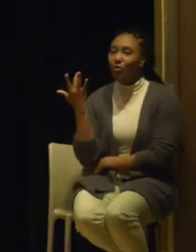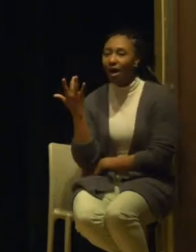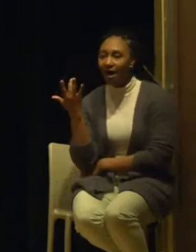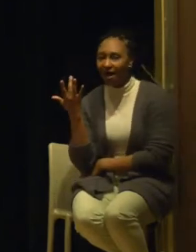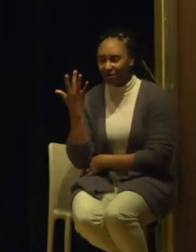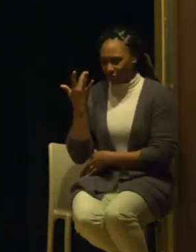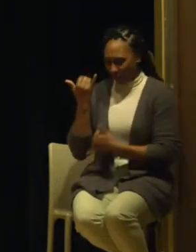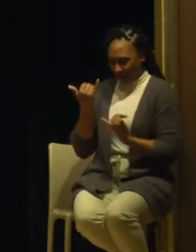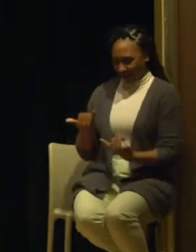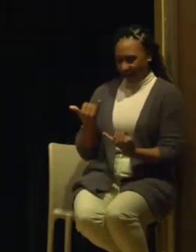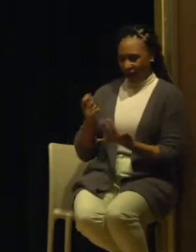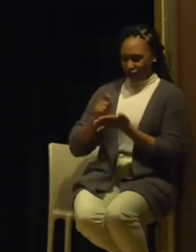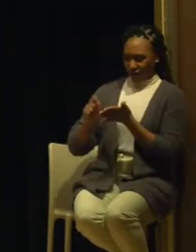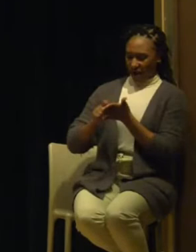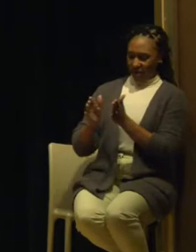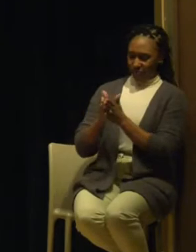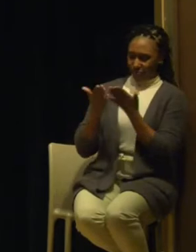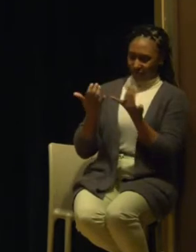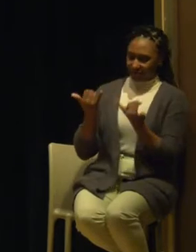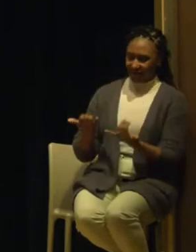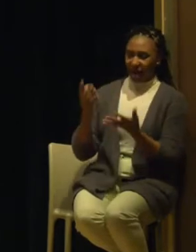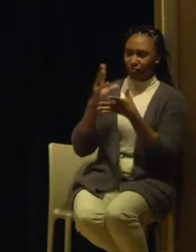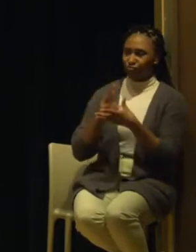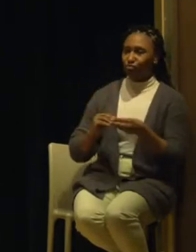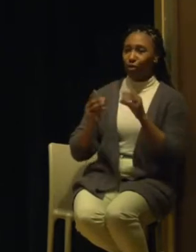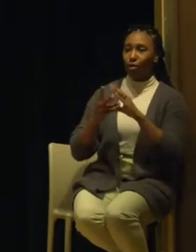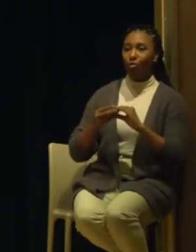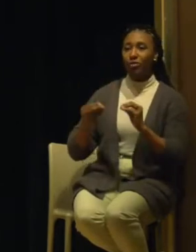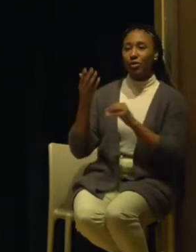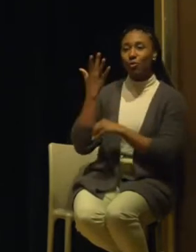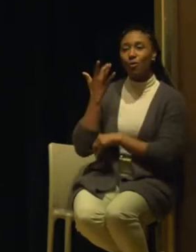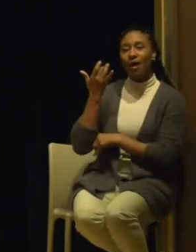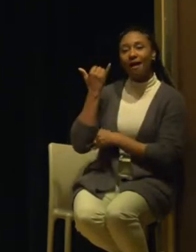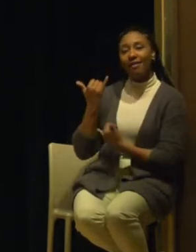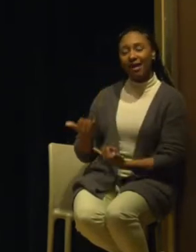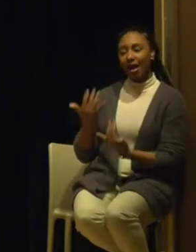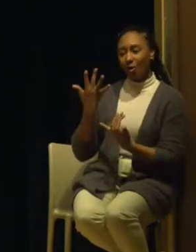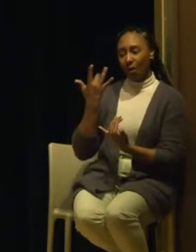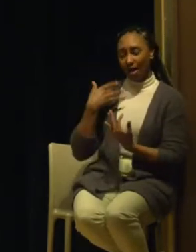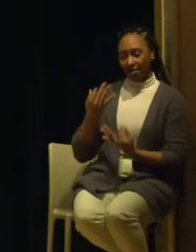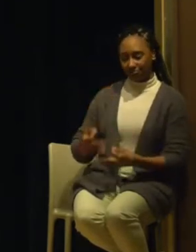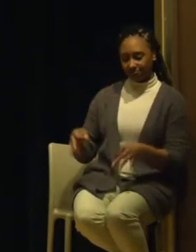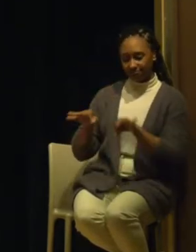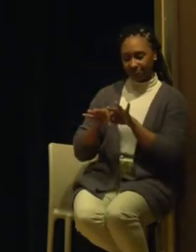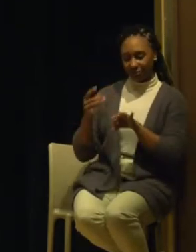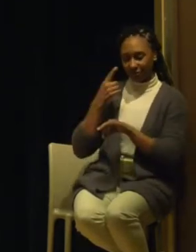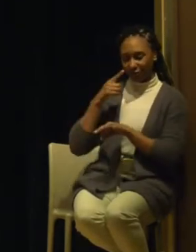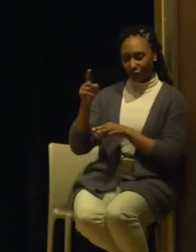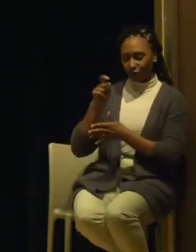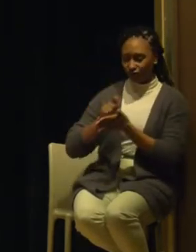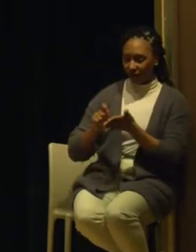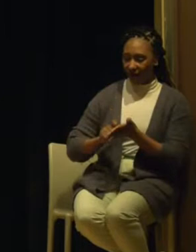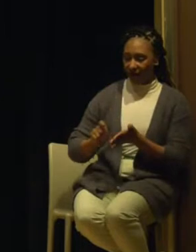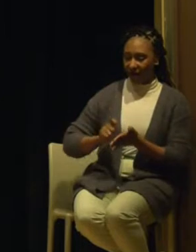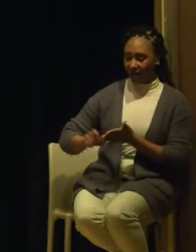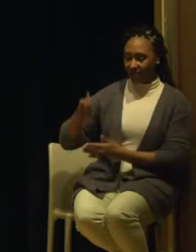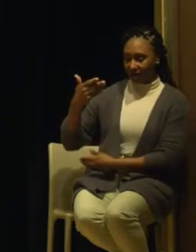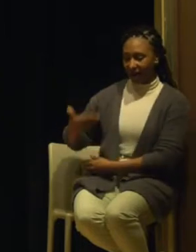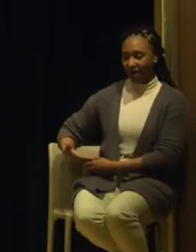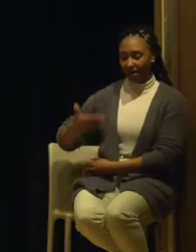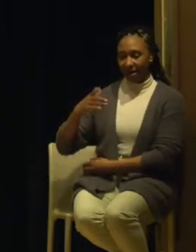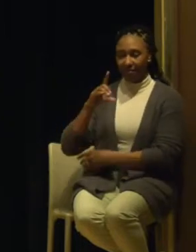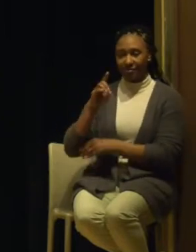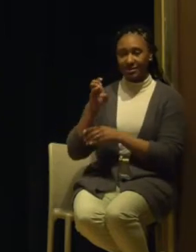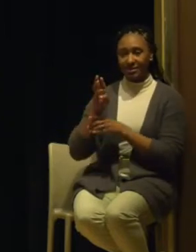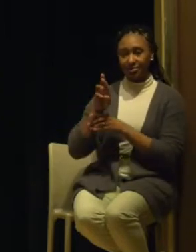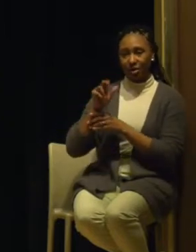Why now? Why write the book? Why tell the story? Just why was it so important for you to write I Am Debra Lee? Yeah, okay, I'm going to quote